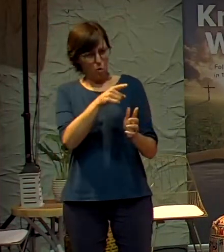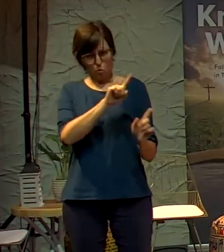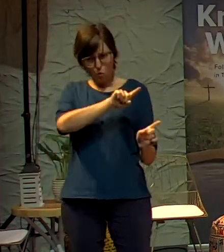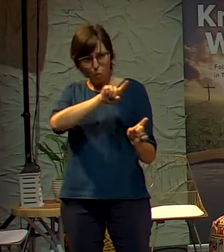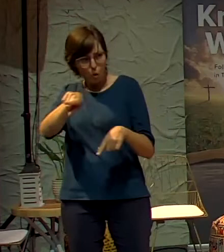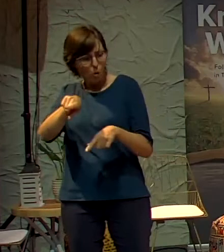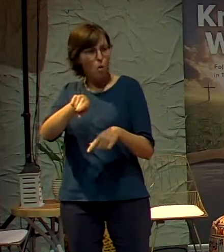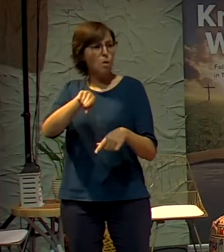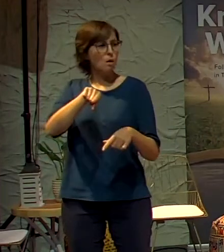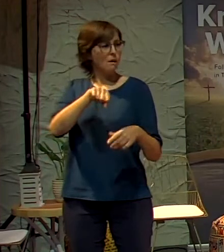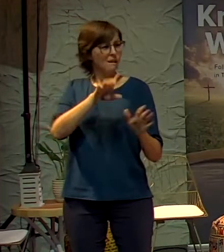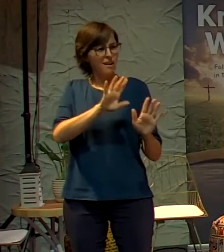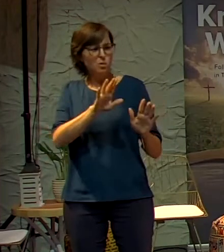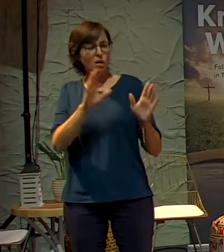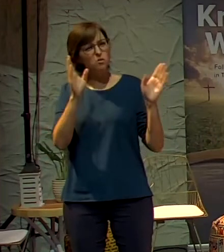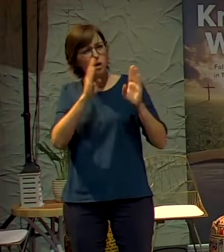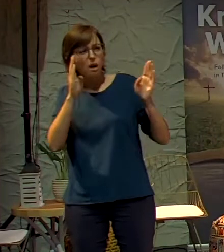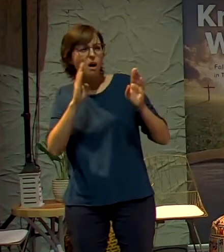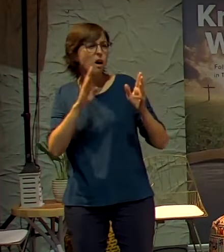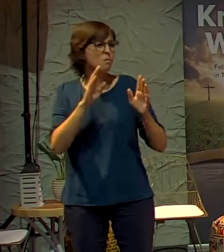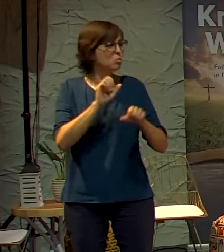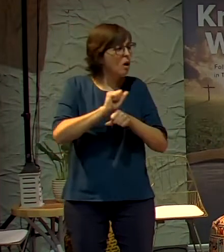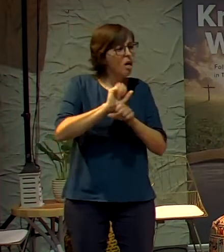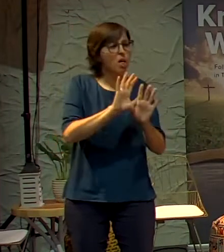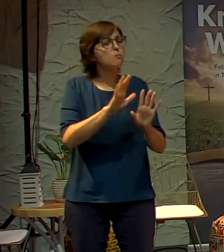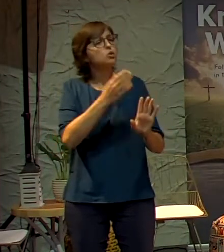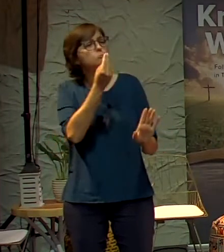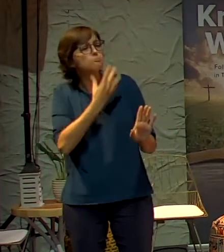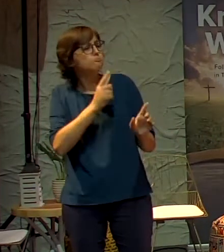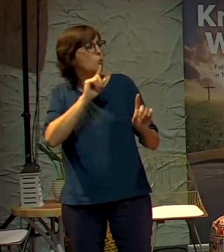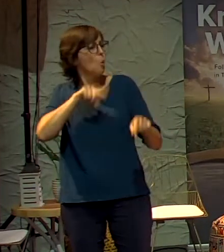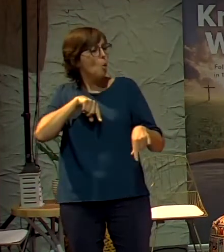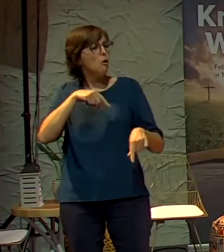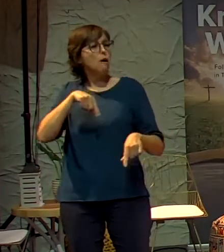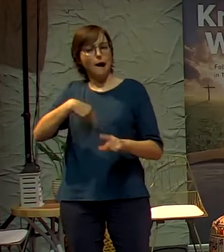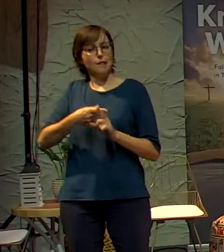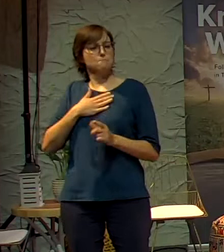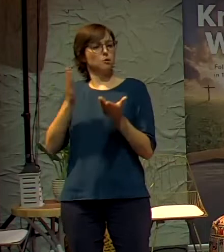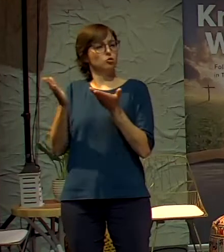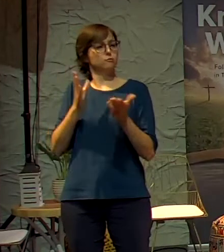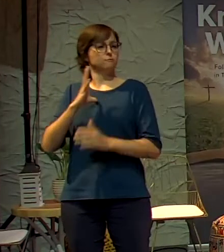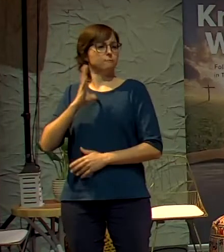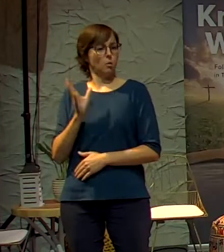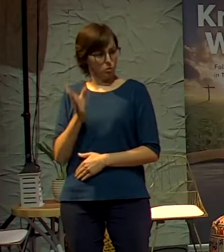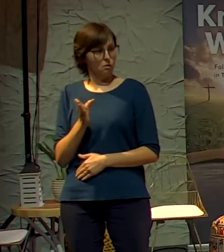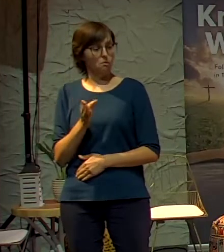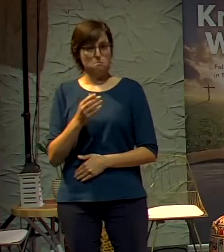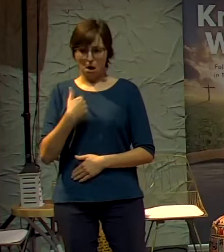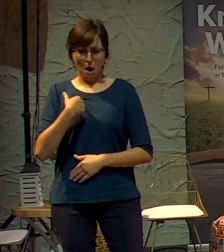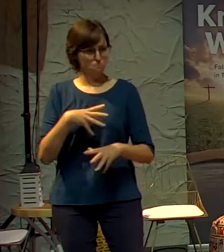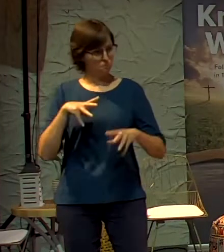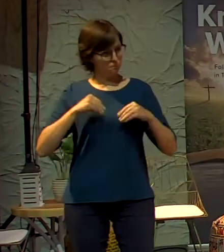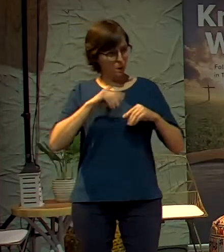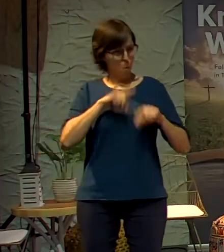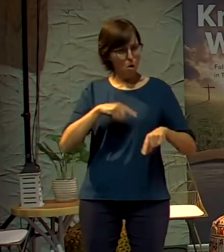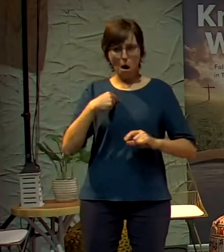you to all the trouble. Just give me the order and my servant will be fine. I'm a man who takes orders and gives orders. I